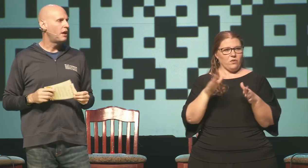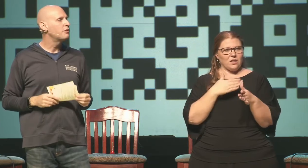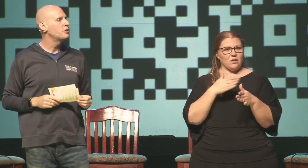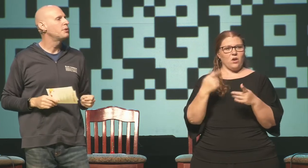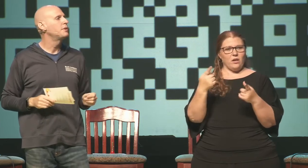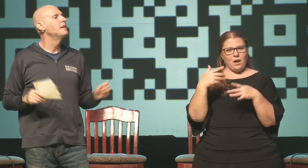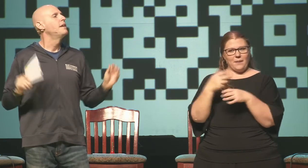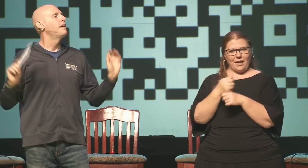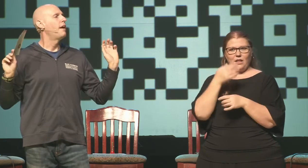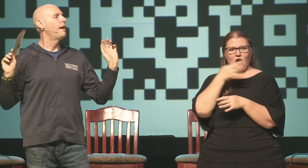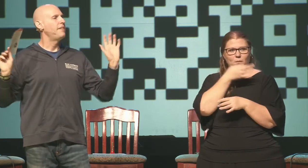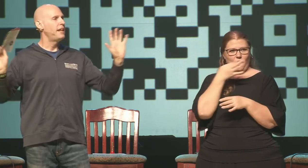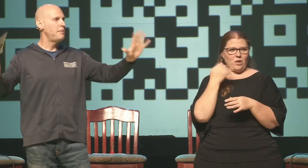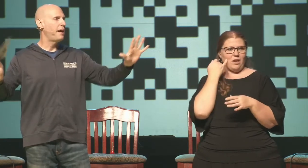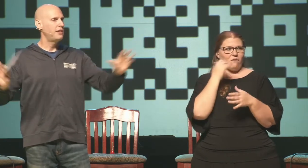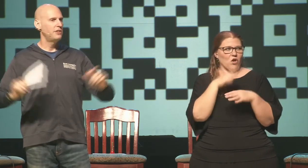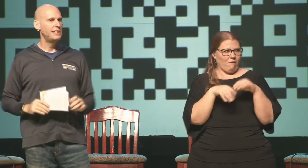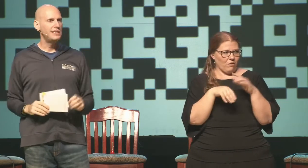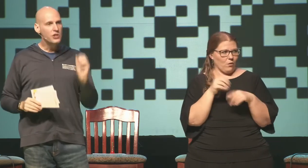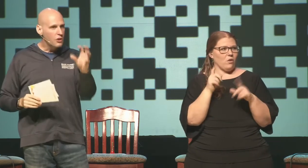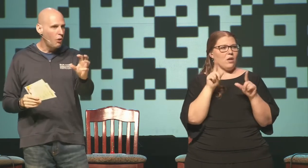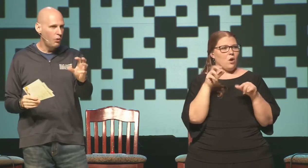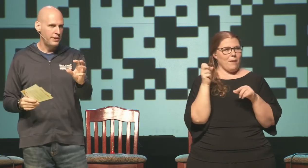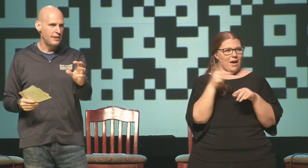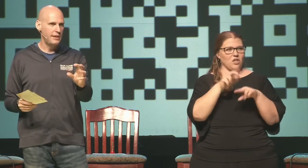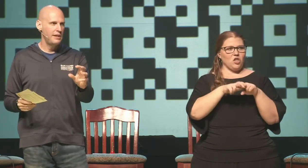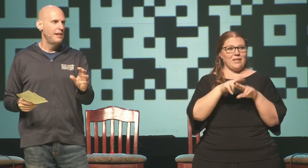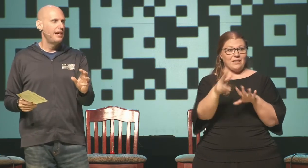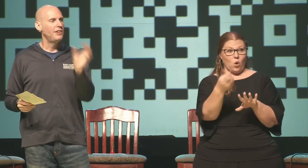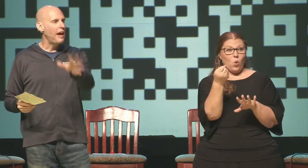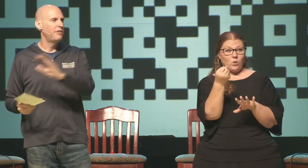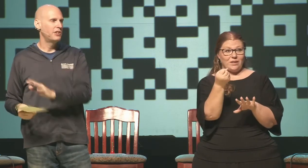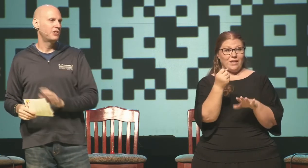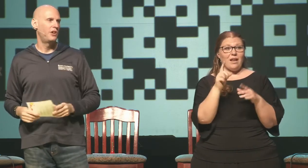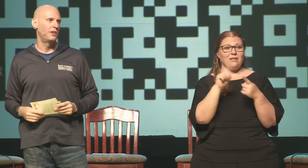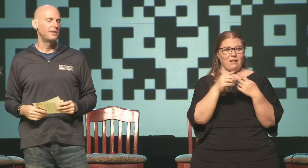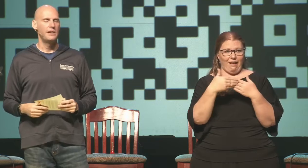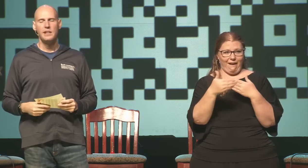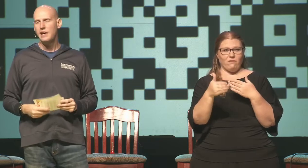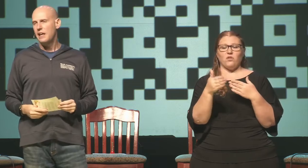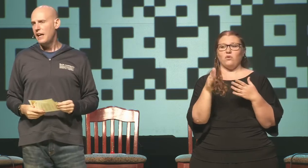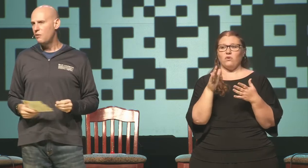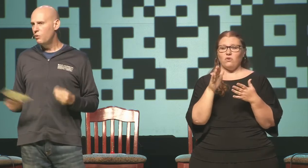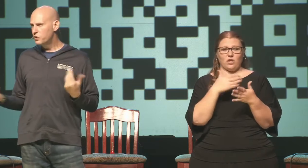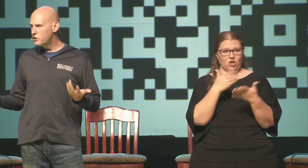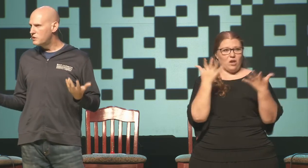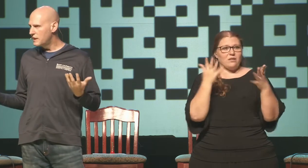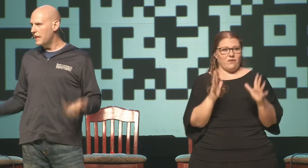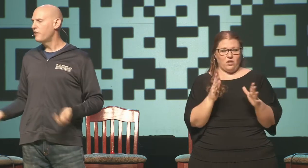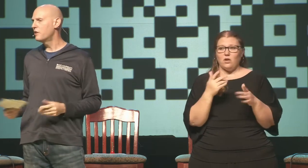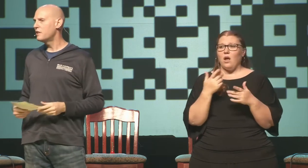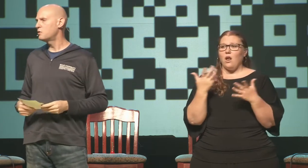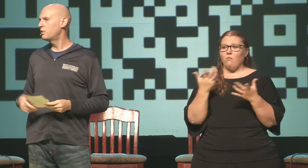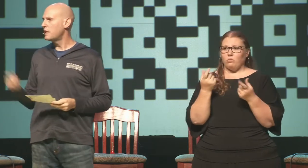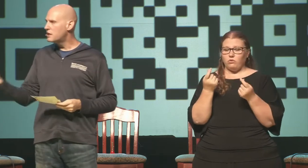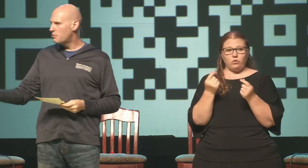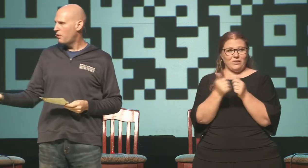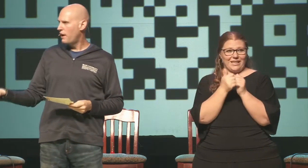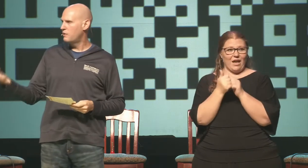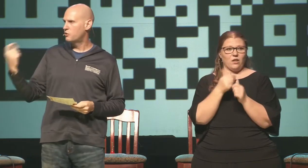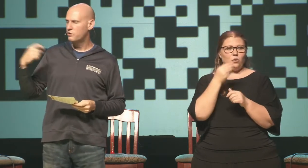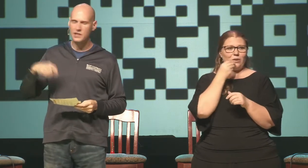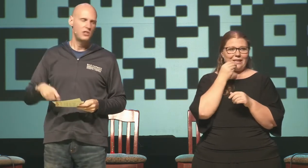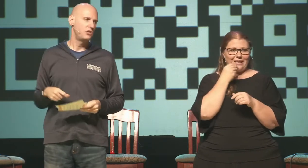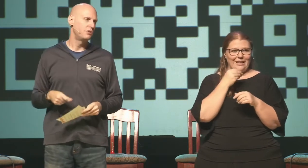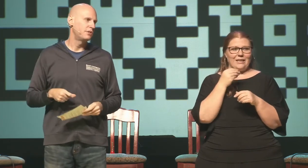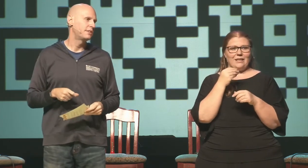feel comfortable, and then head back to your seats and just hold it until after the song. And what we'll do together is we'll eat the bread